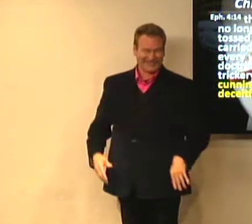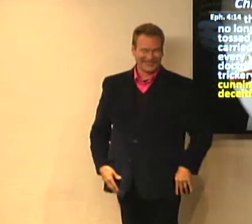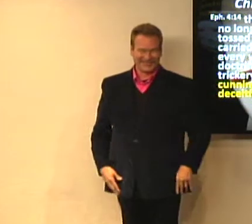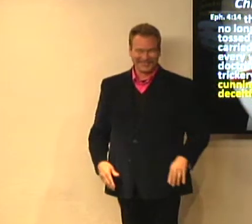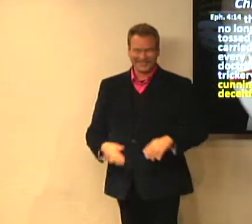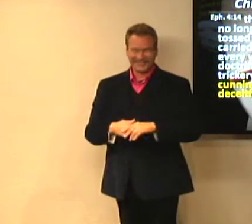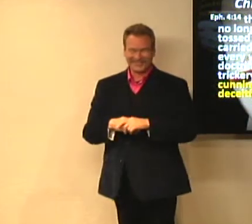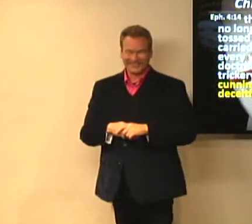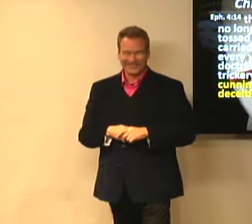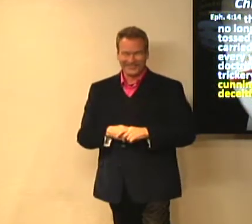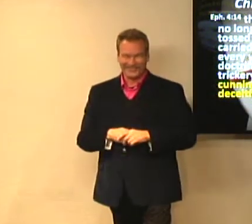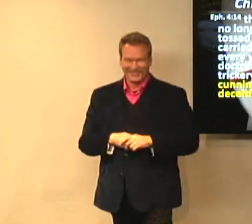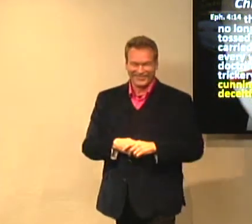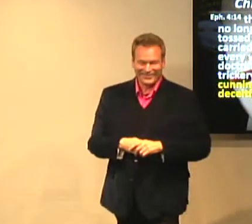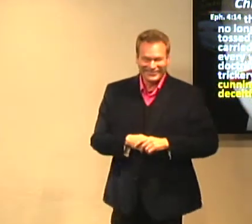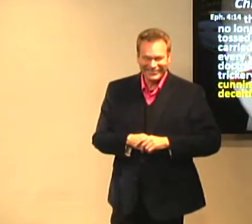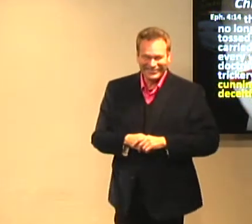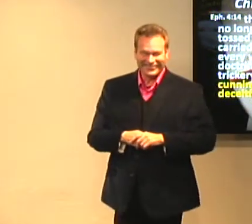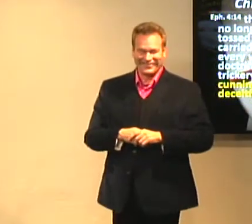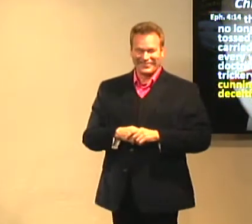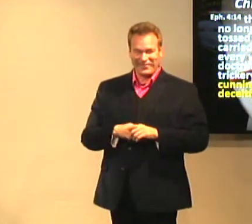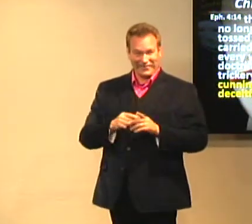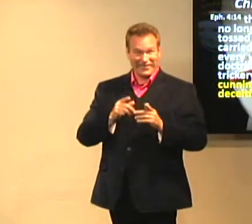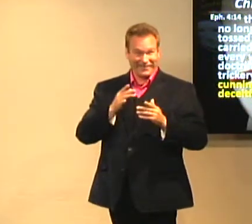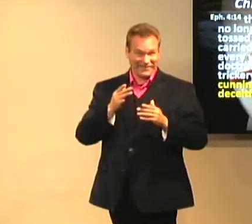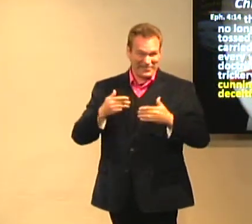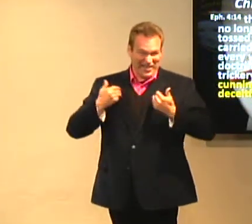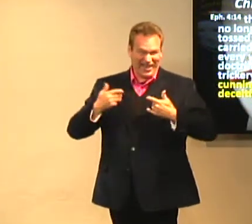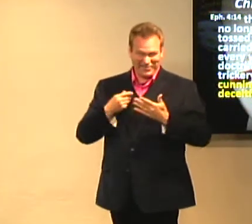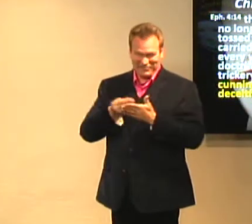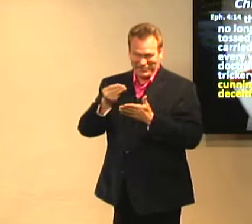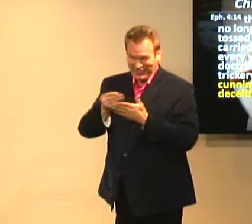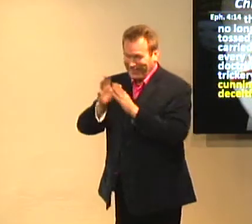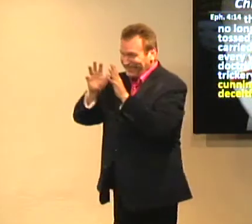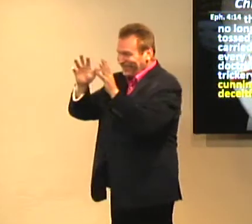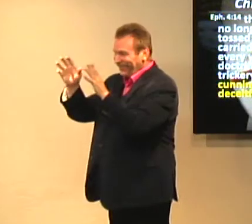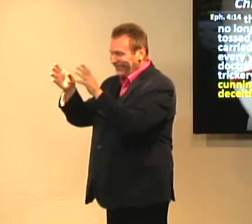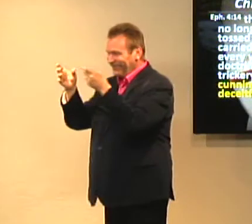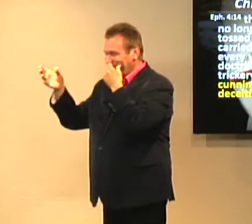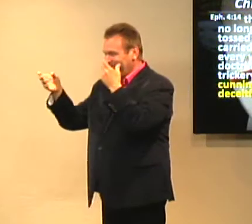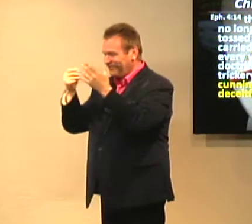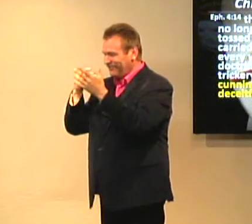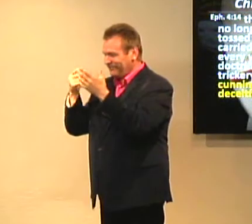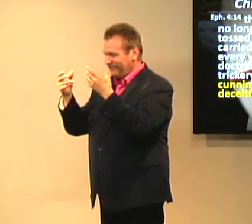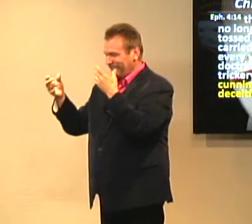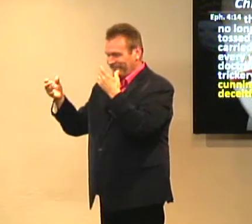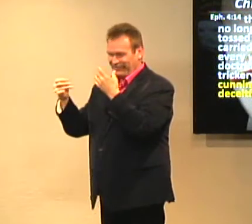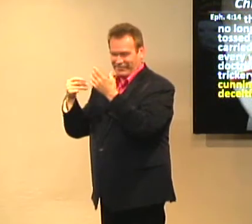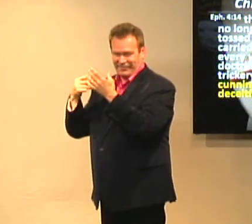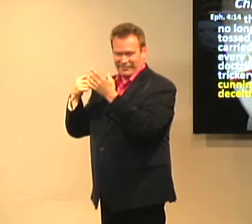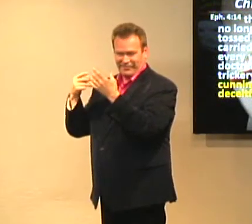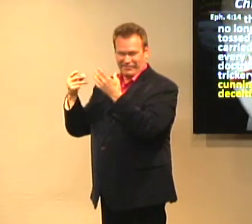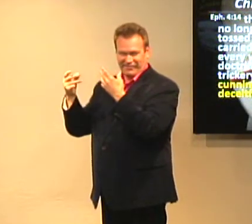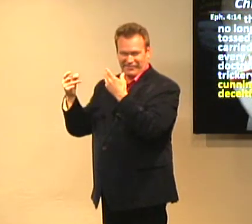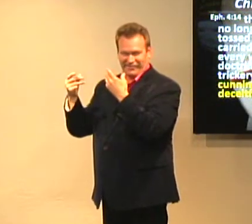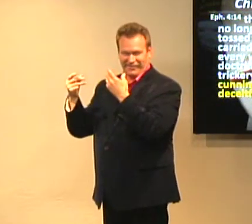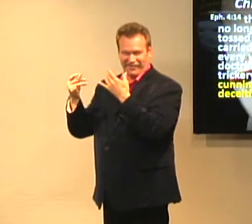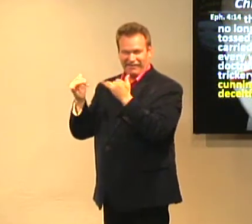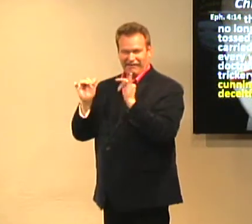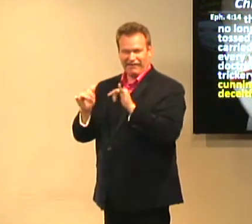God sees this and knows this. God knows deceit evangelists and their deceitfulness and the wealth they're gaining for